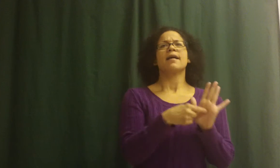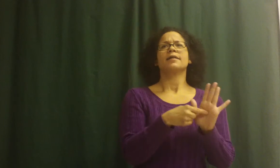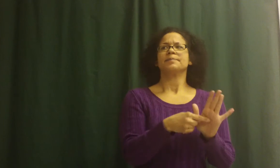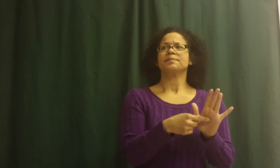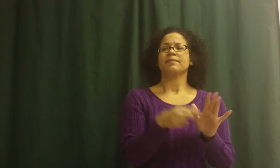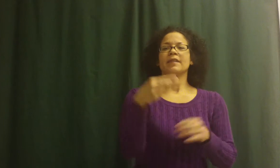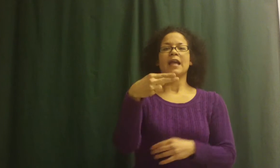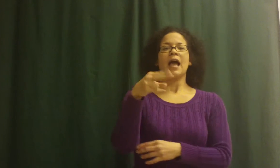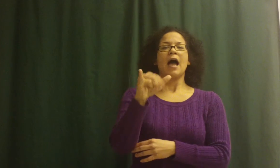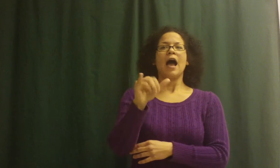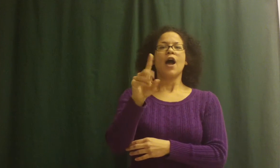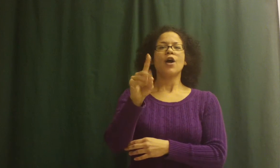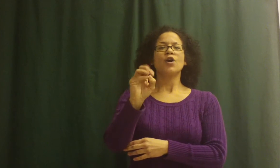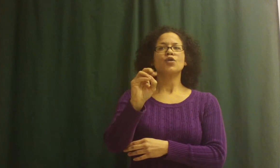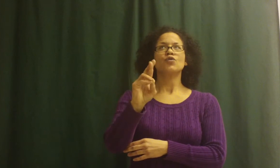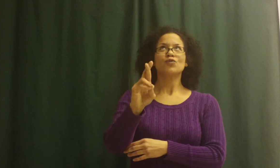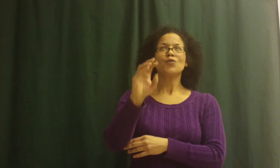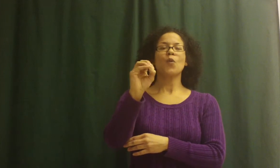to go with the flow of it.